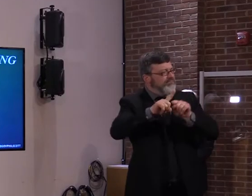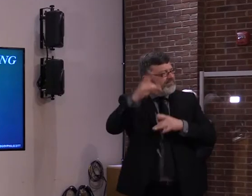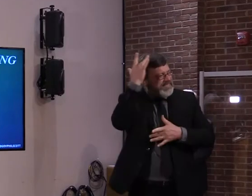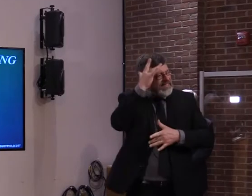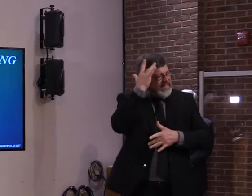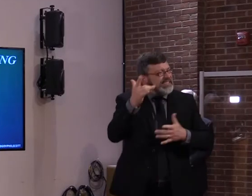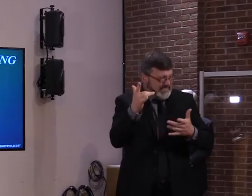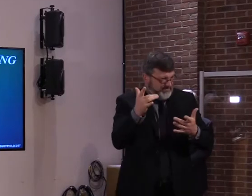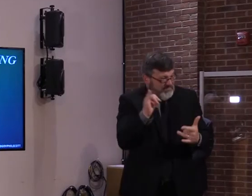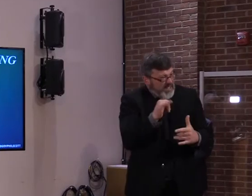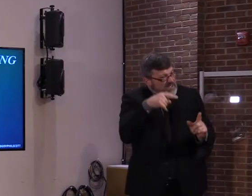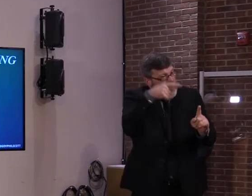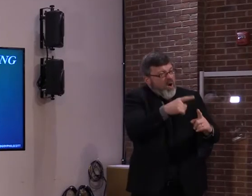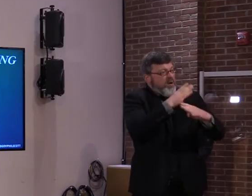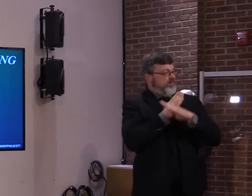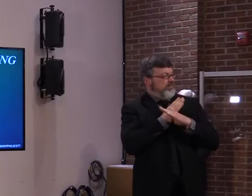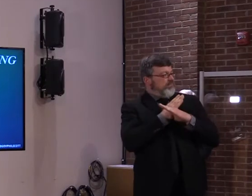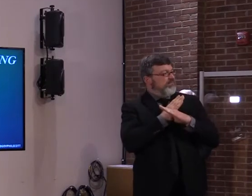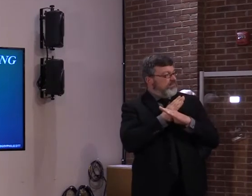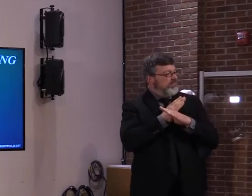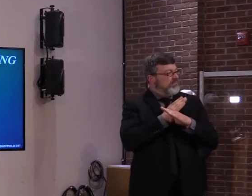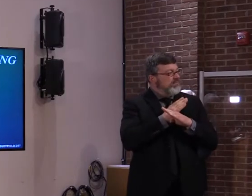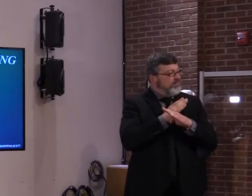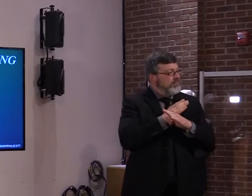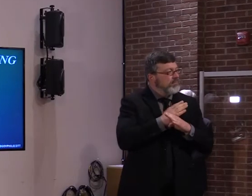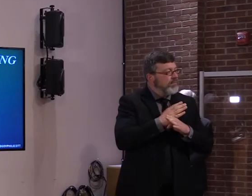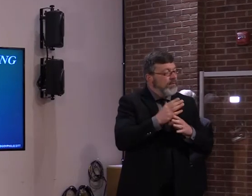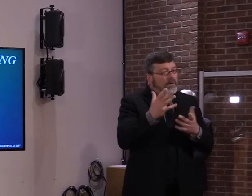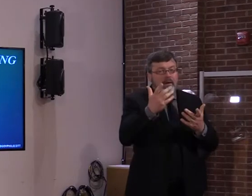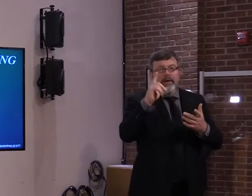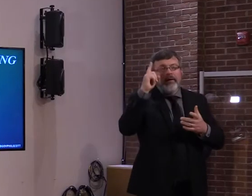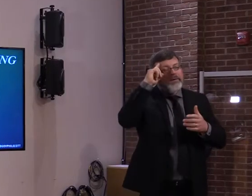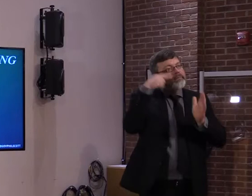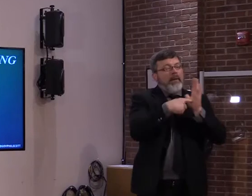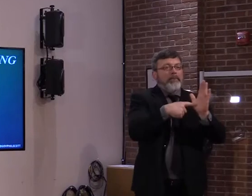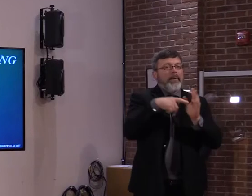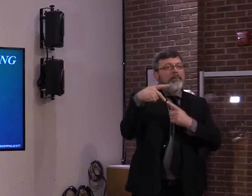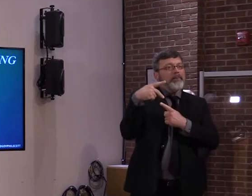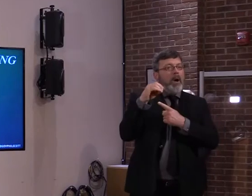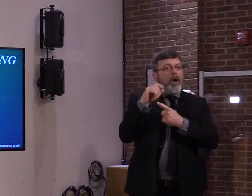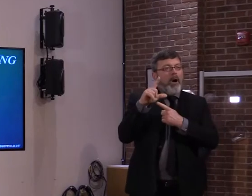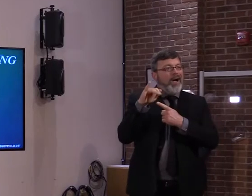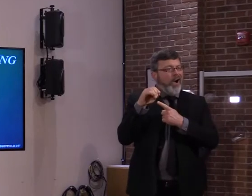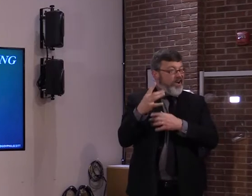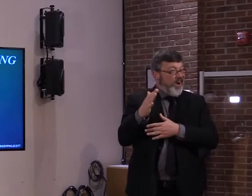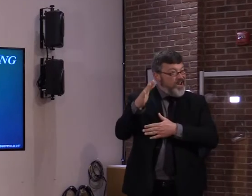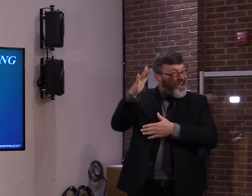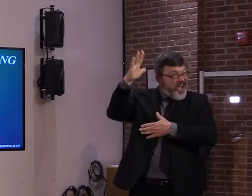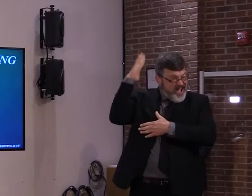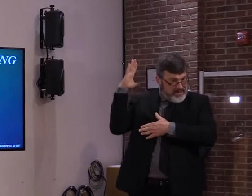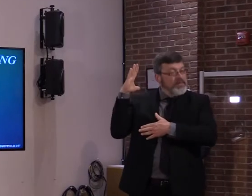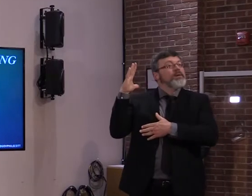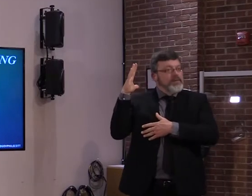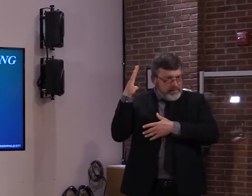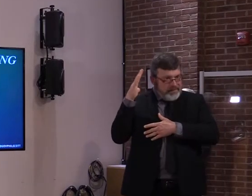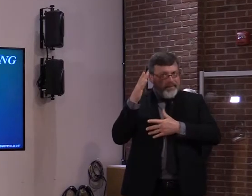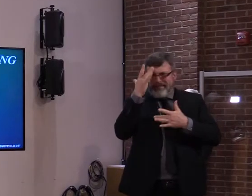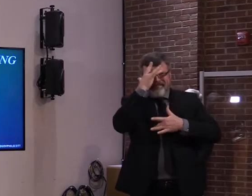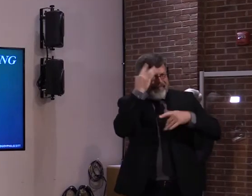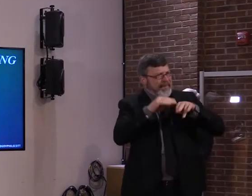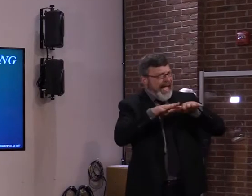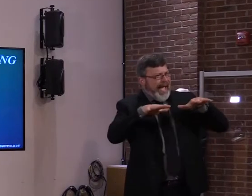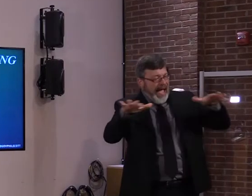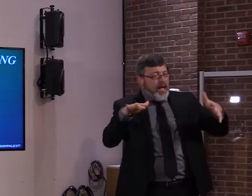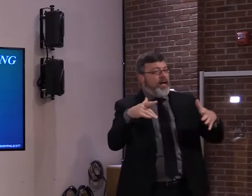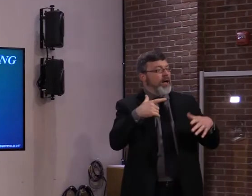polio don't make a comeback. It's how we take control back from a virus that we once felt powerless to